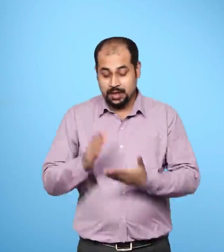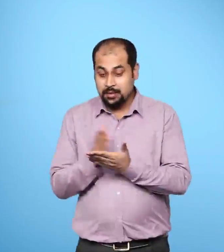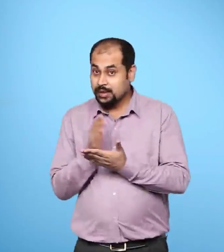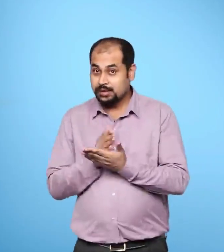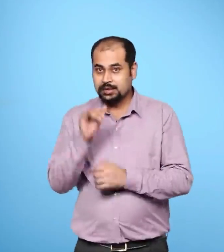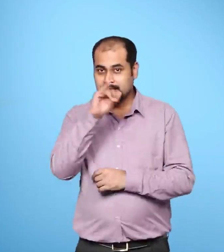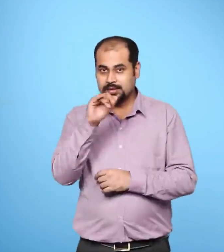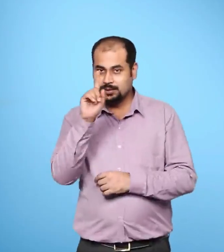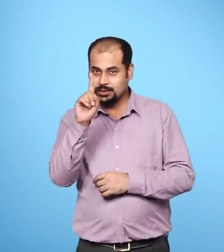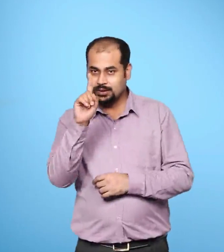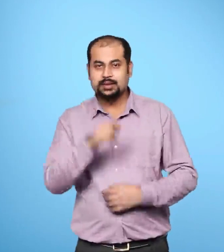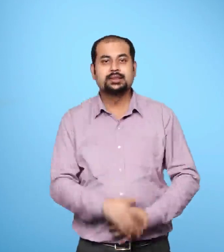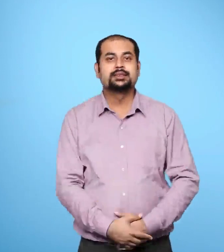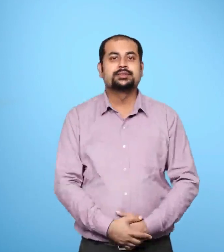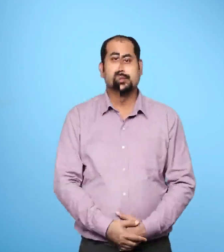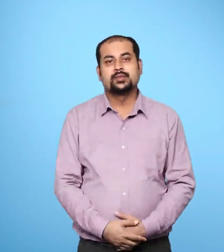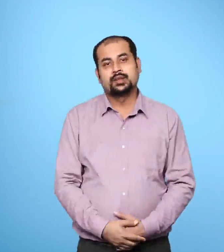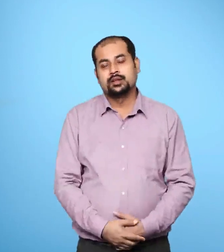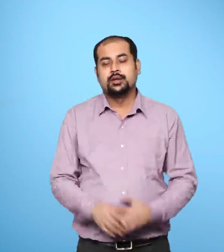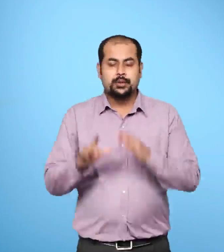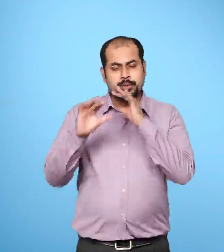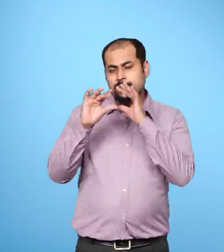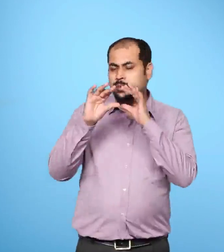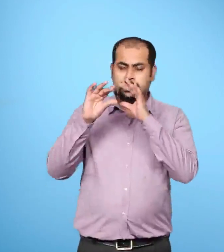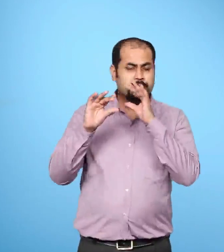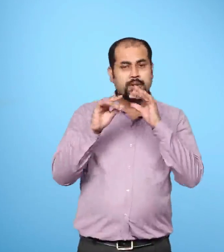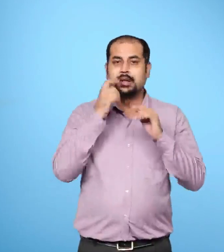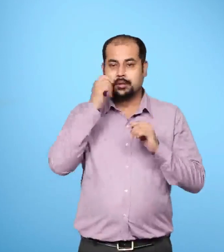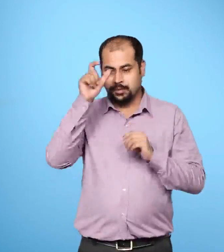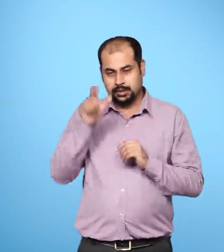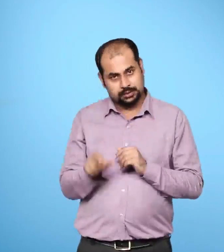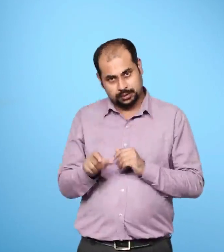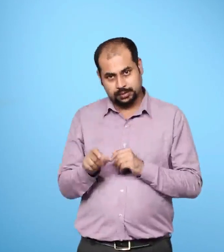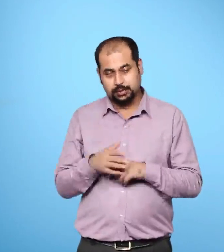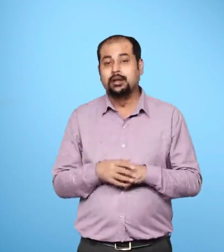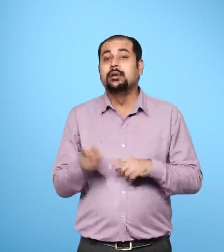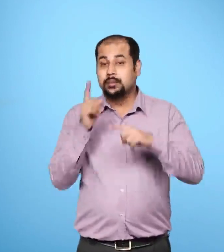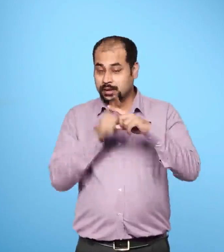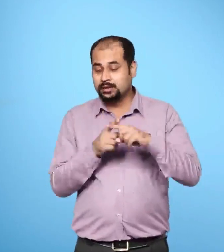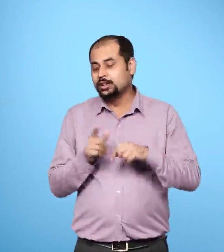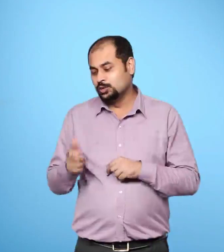Page number 61. The Flute Man and the Rats.